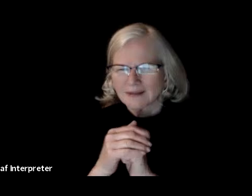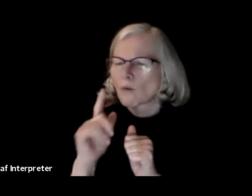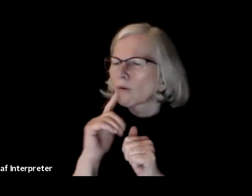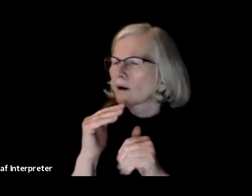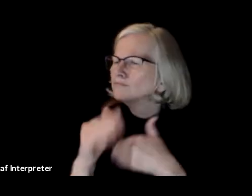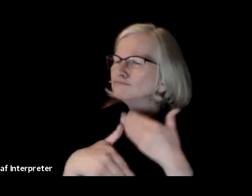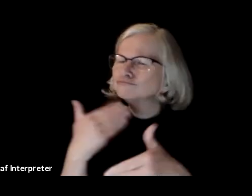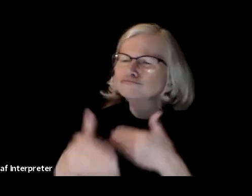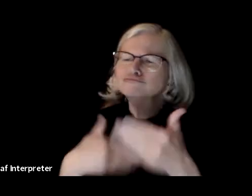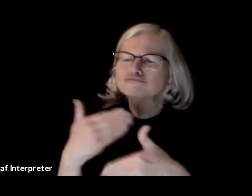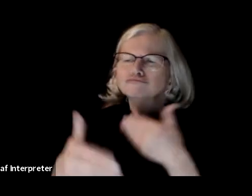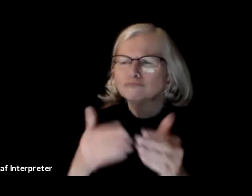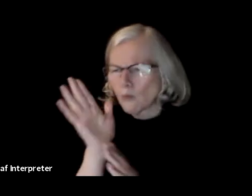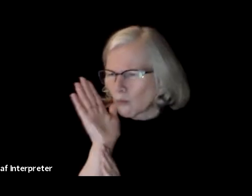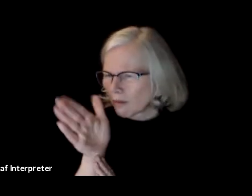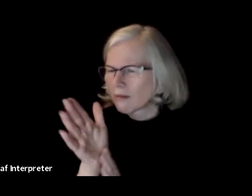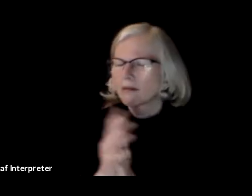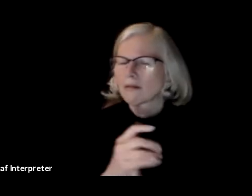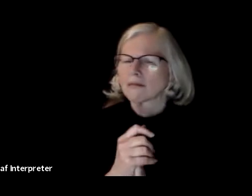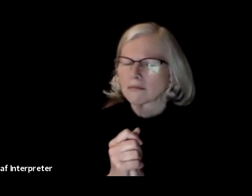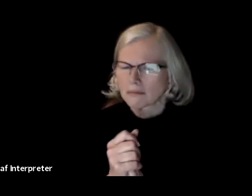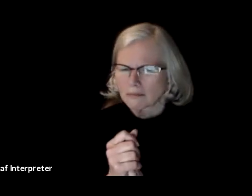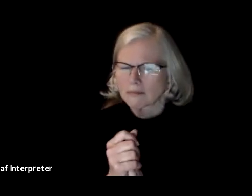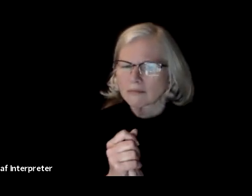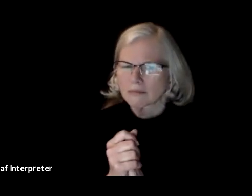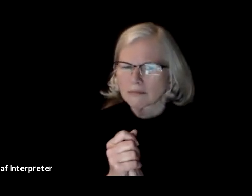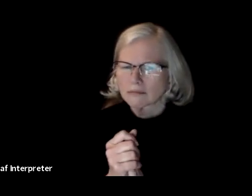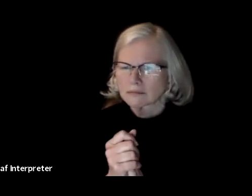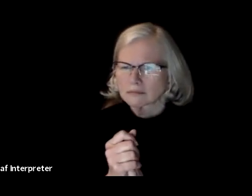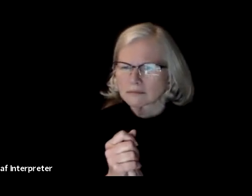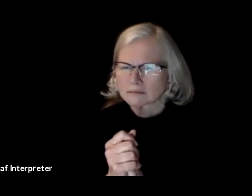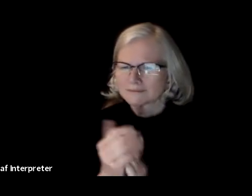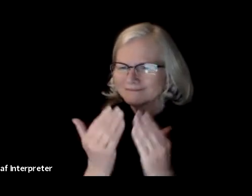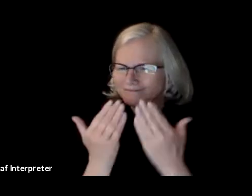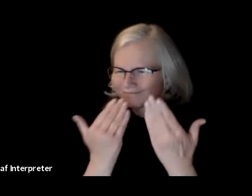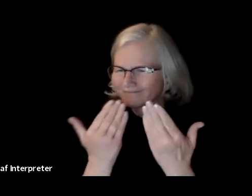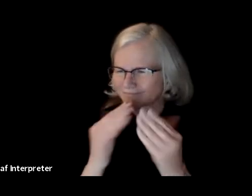and expeditiously. Thank you, Commissioner. Very clear. Appreciate it.